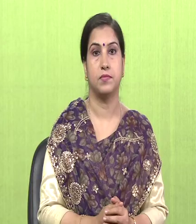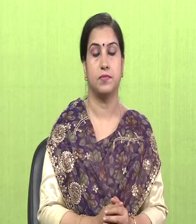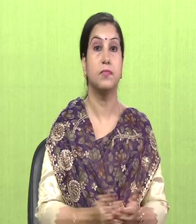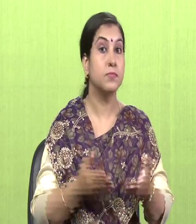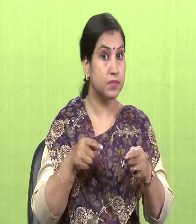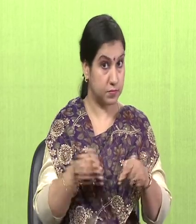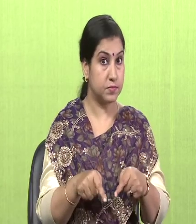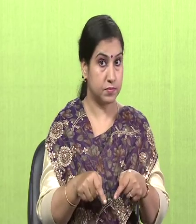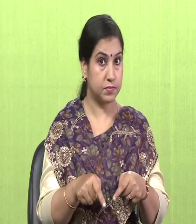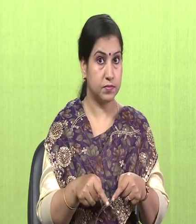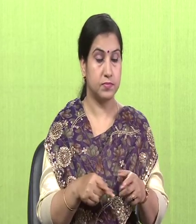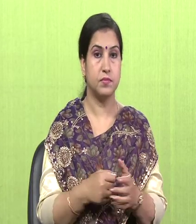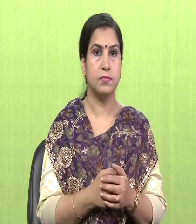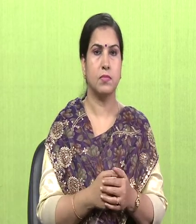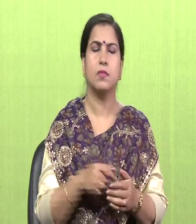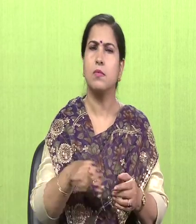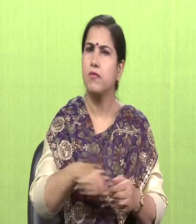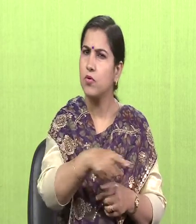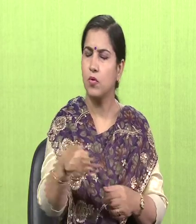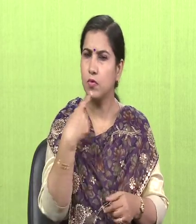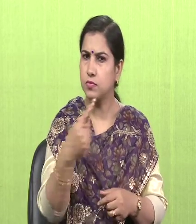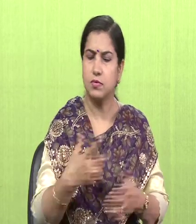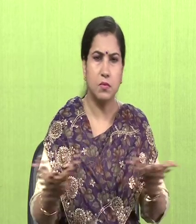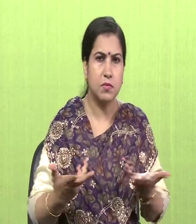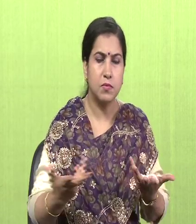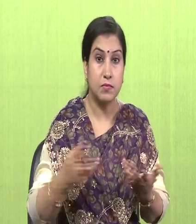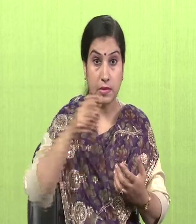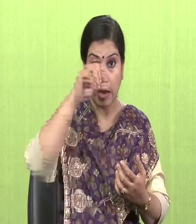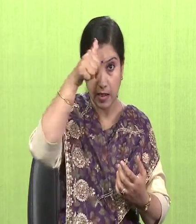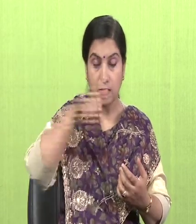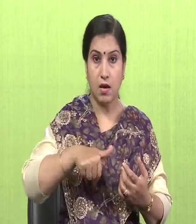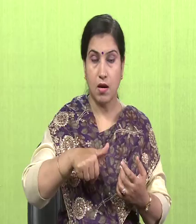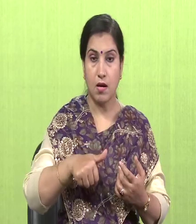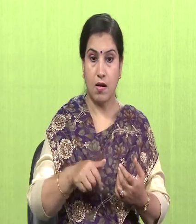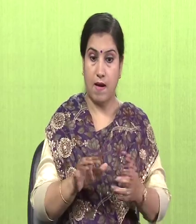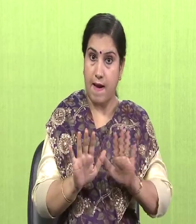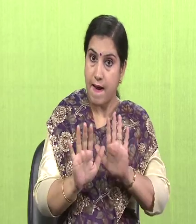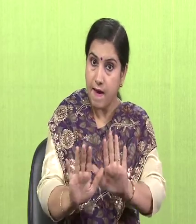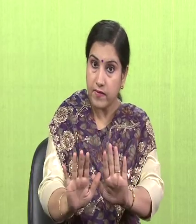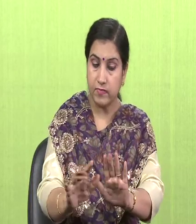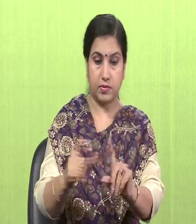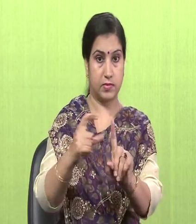Therefore, when we say that India is a democracy,